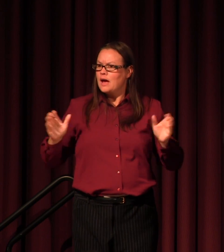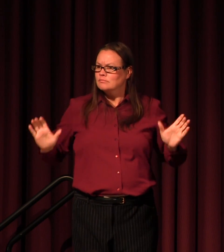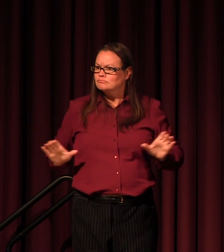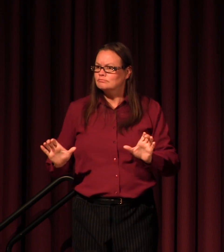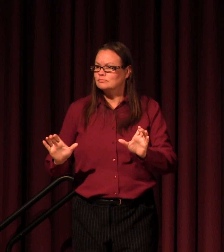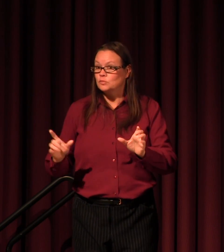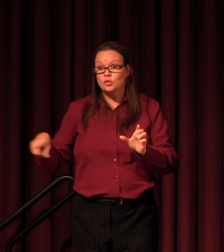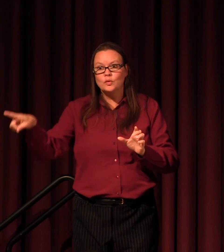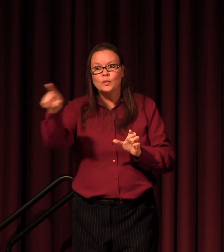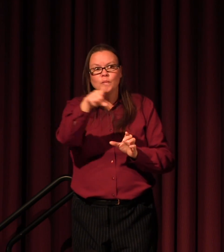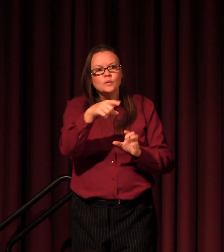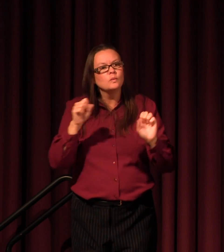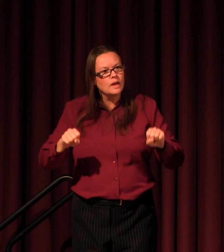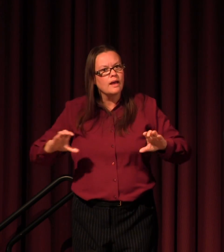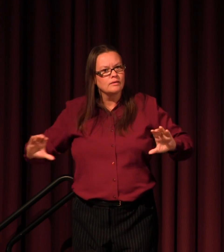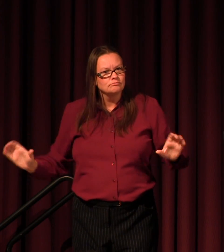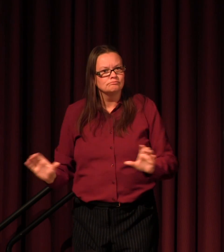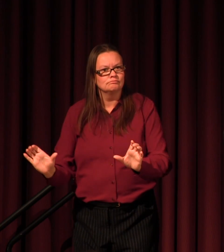You got this.